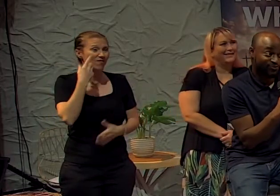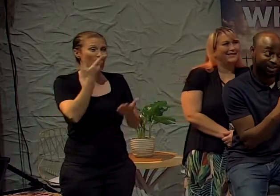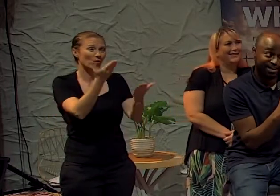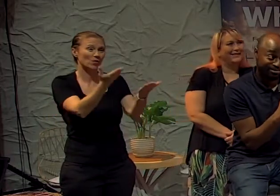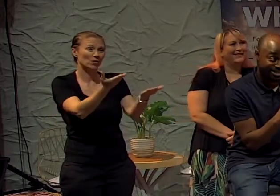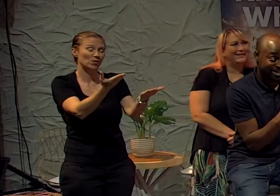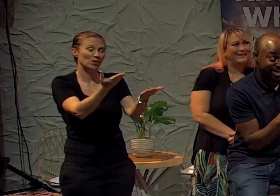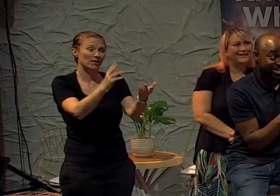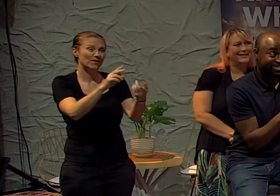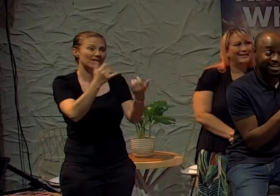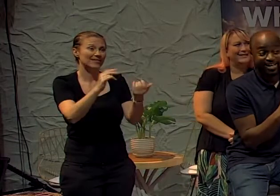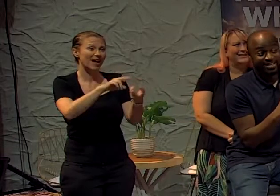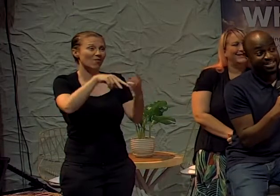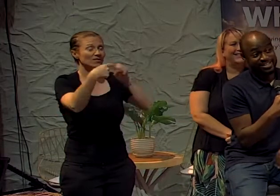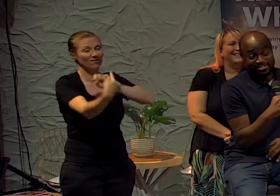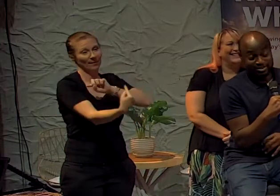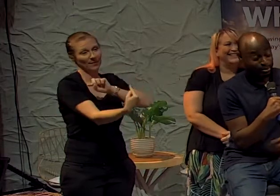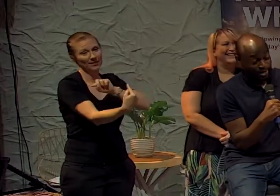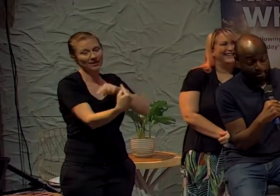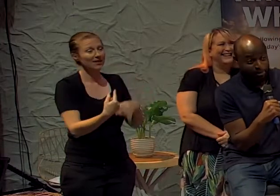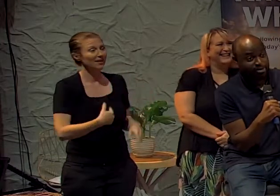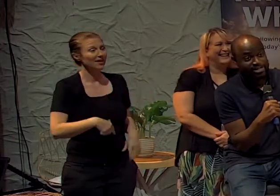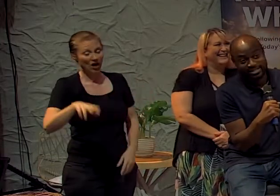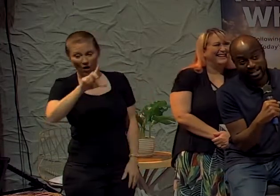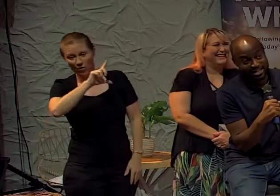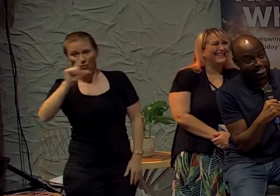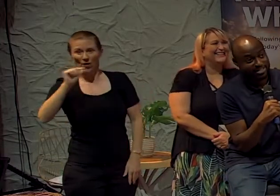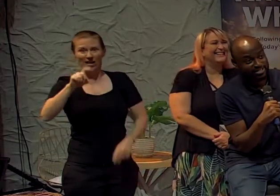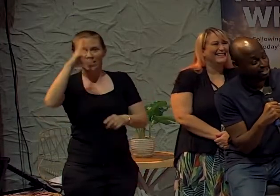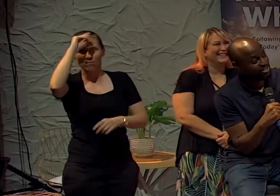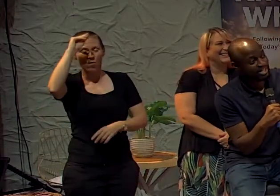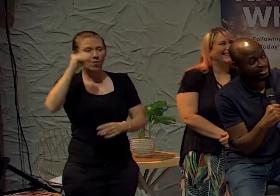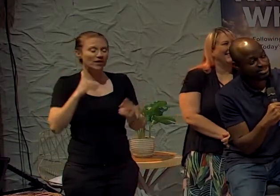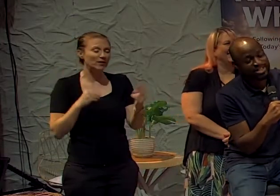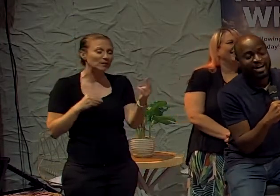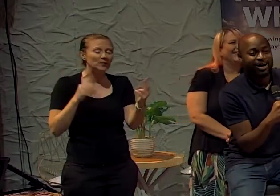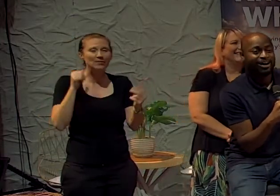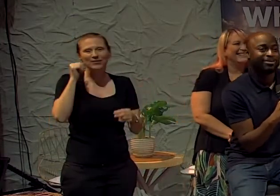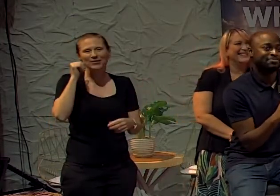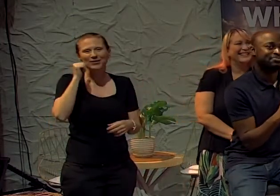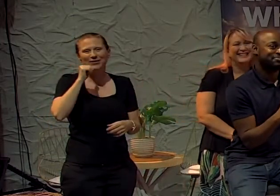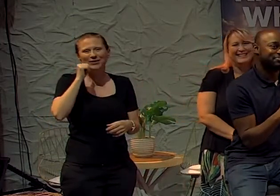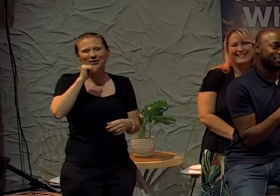it's flipped. It's like 20 boys and like their daughters.